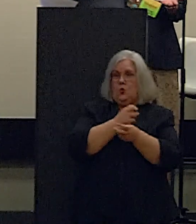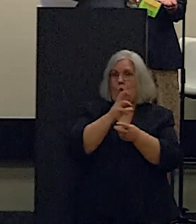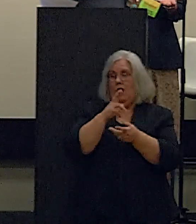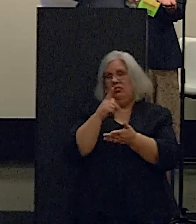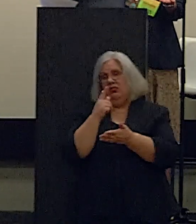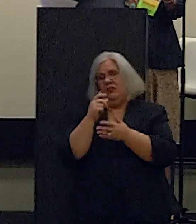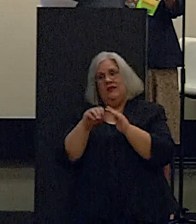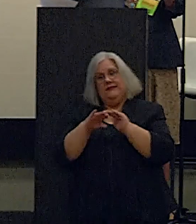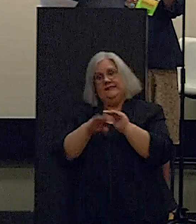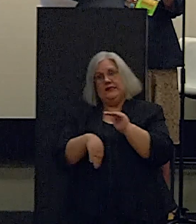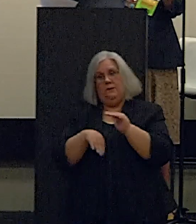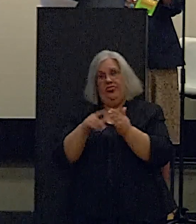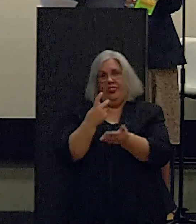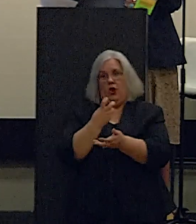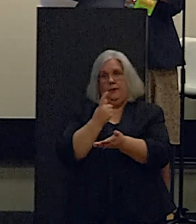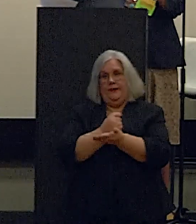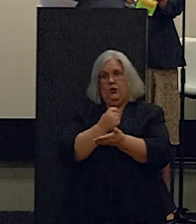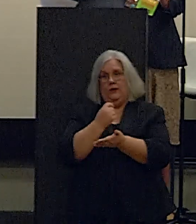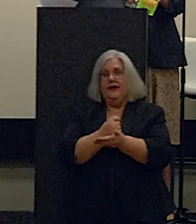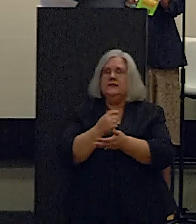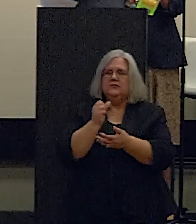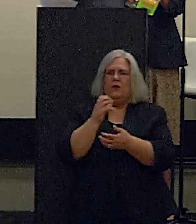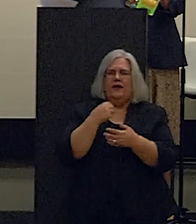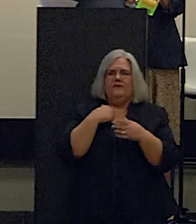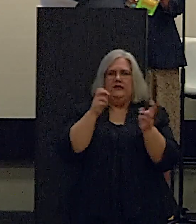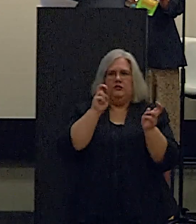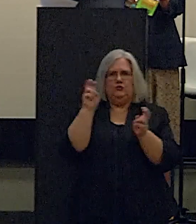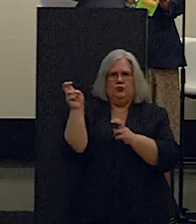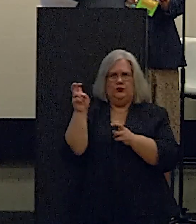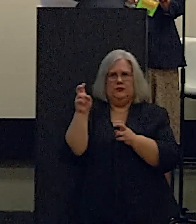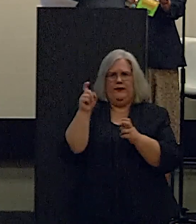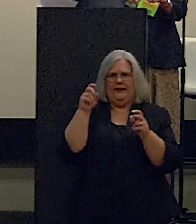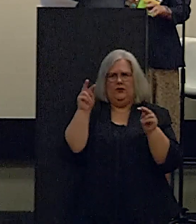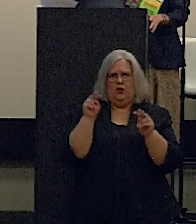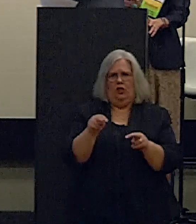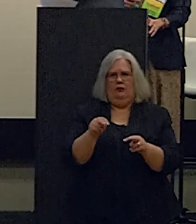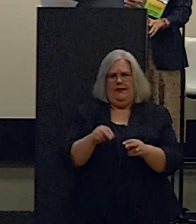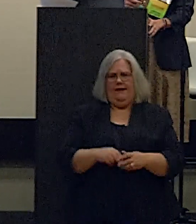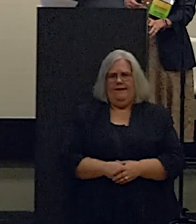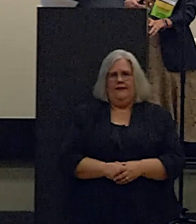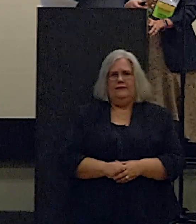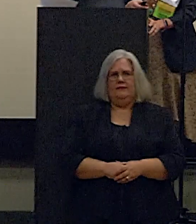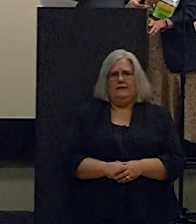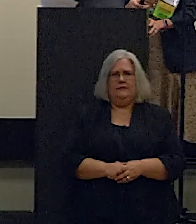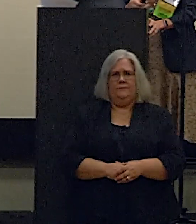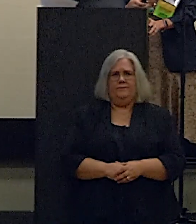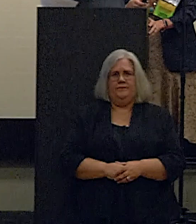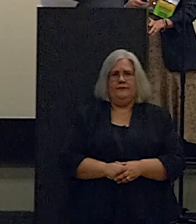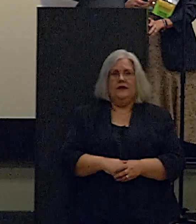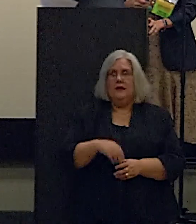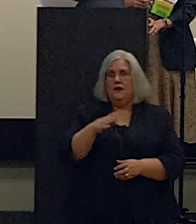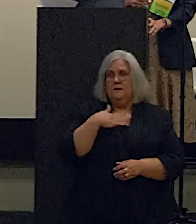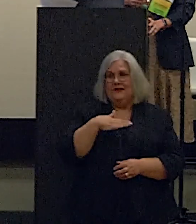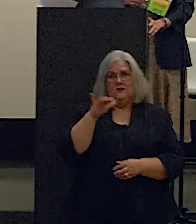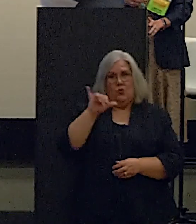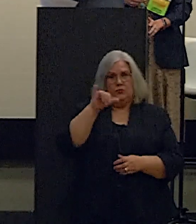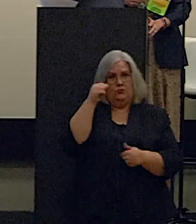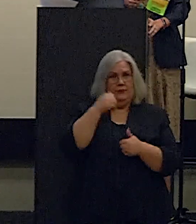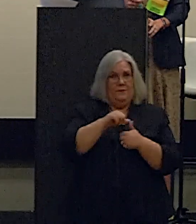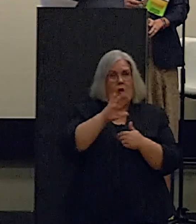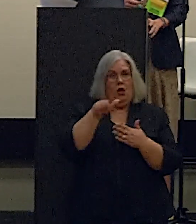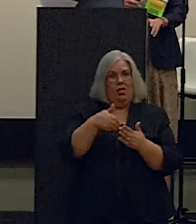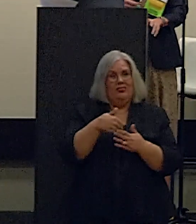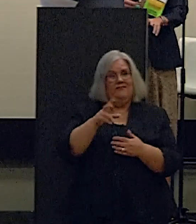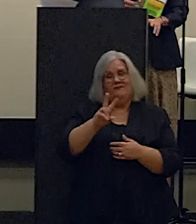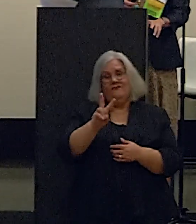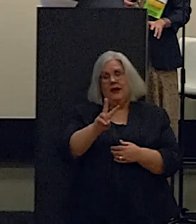sides. So it's really important that we're looking at all of that. And I want you to keep in mind that all the vitamins and